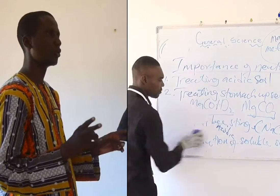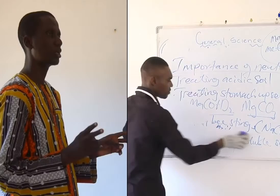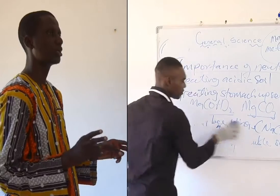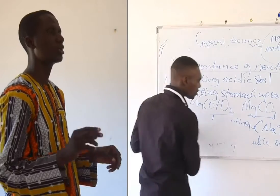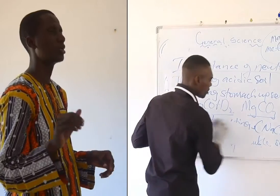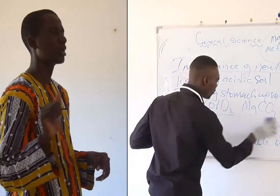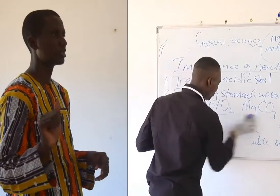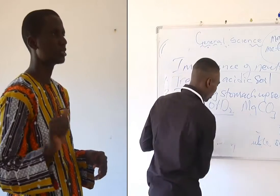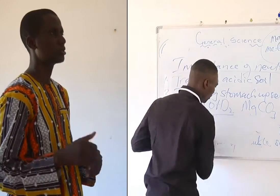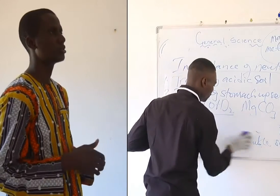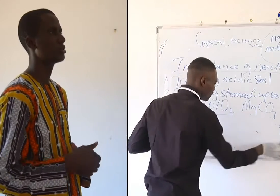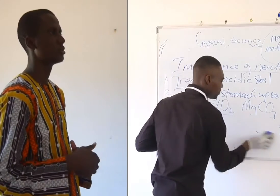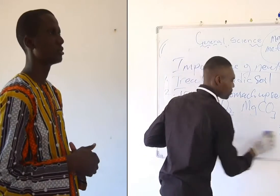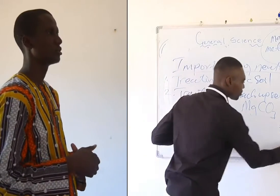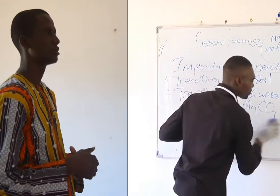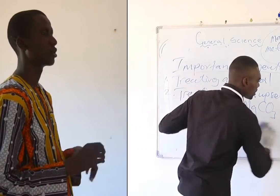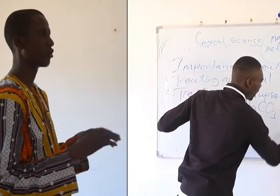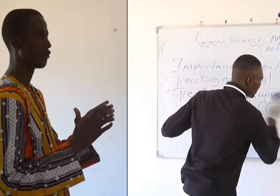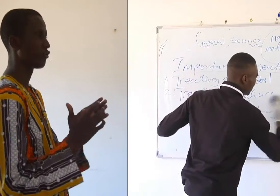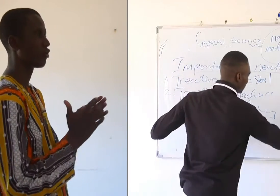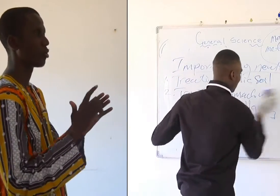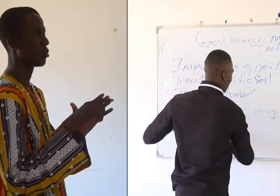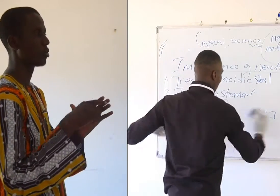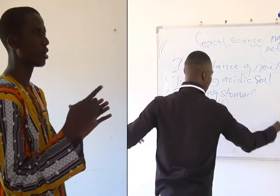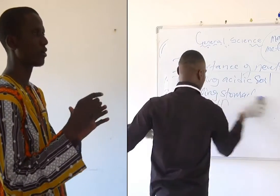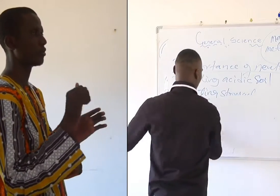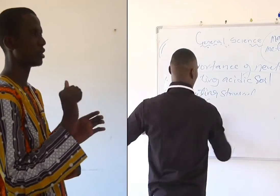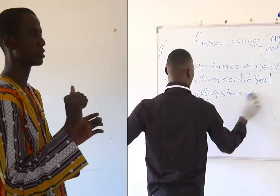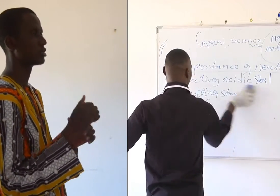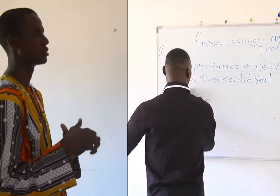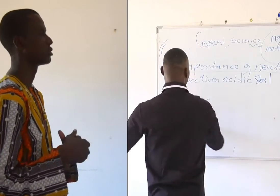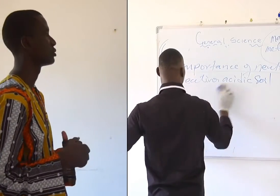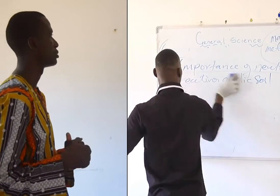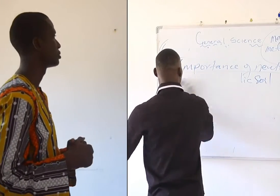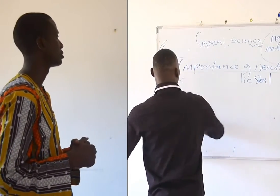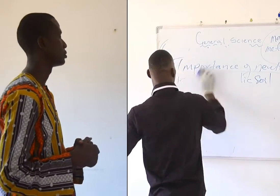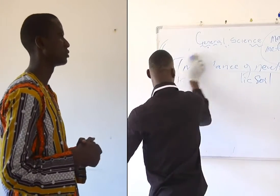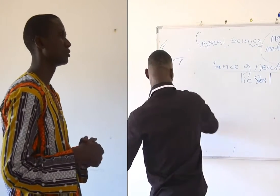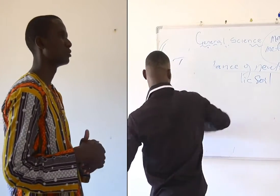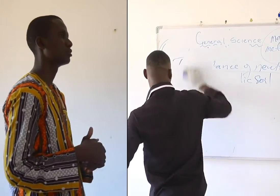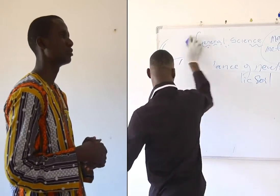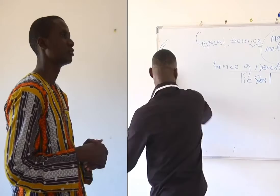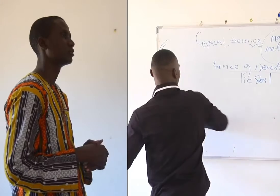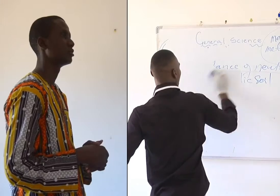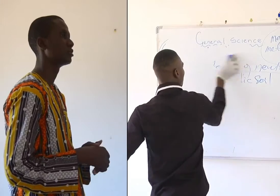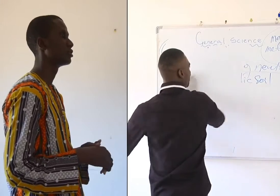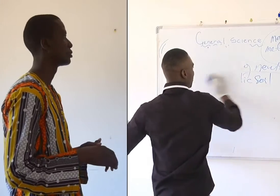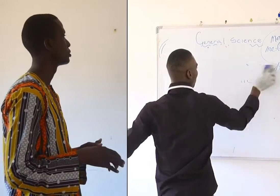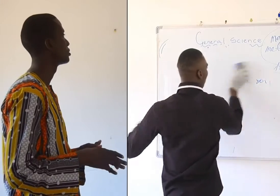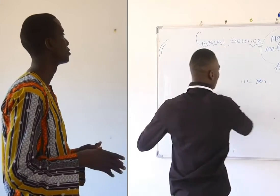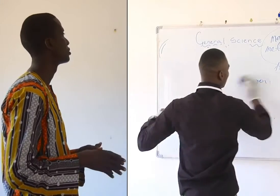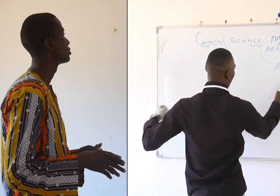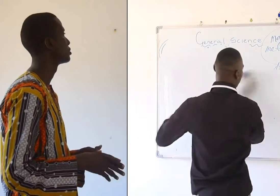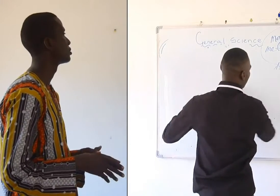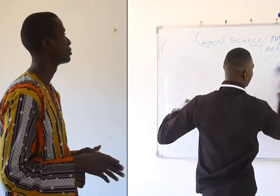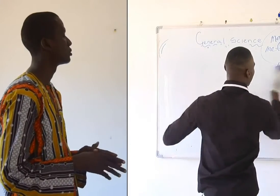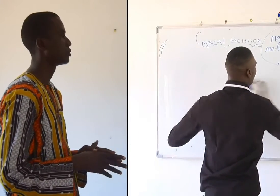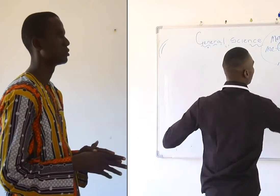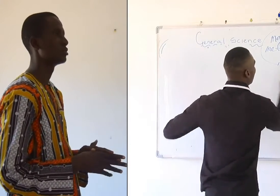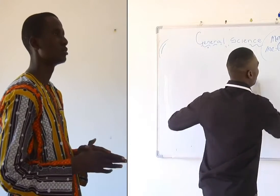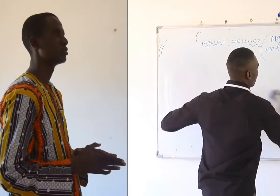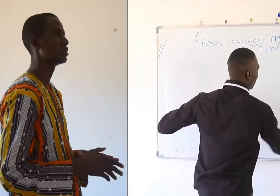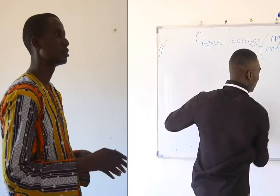acids. Forms of acids. Acids exist in 2 different forms. We have a strong